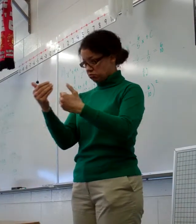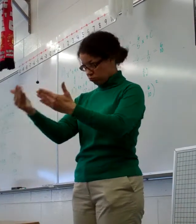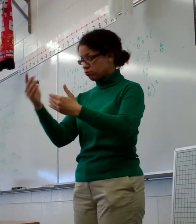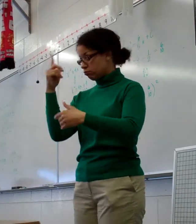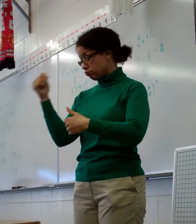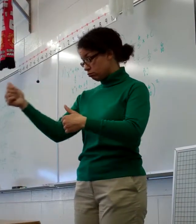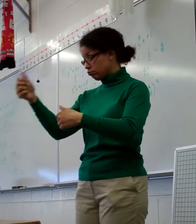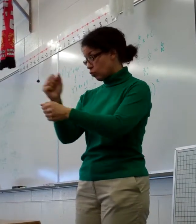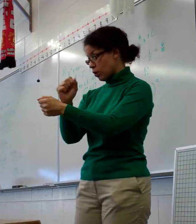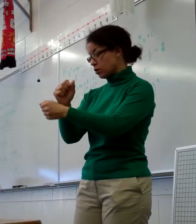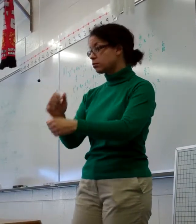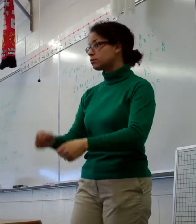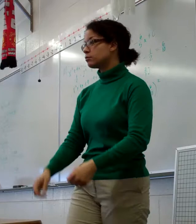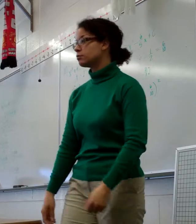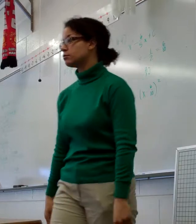hour.